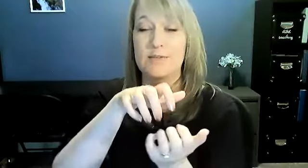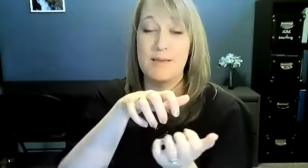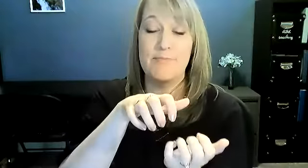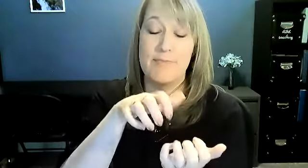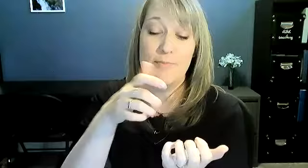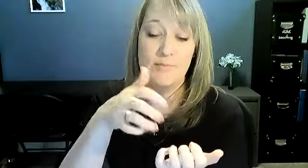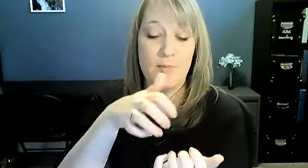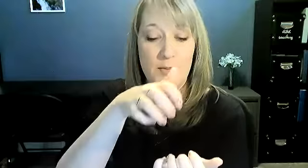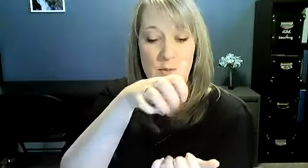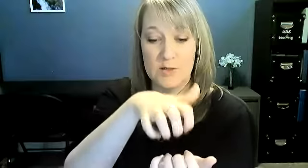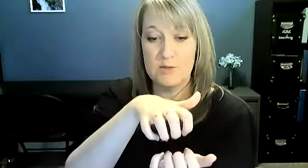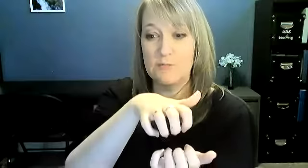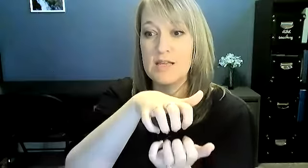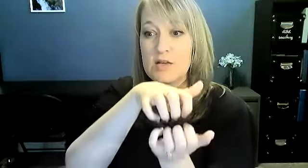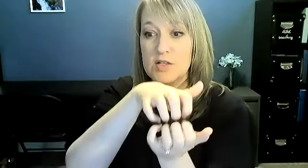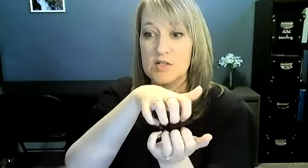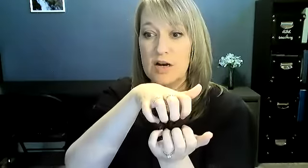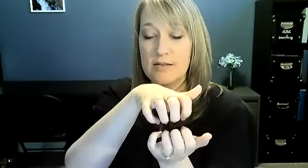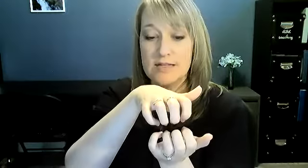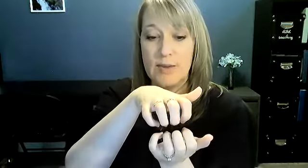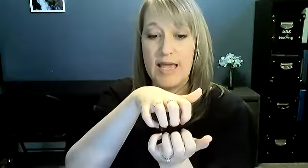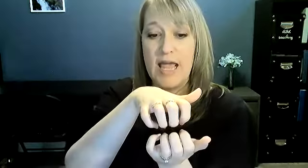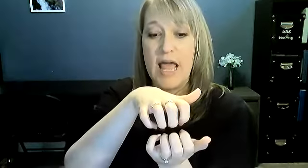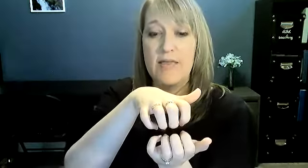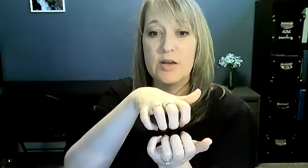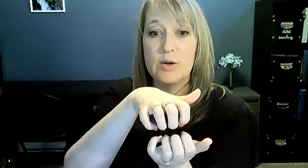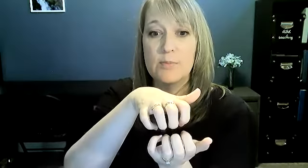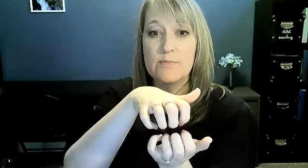my mind, but maybe it will for you too. So you start this way, and then your